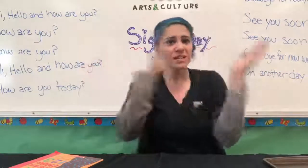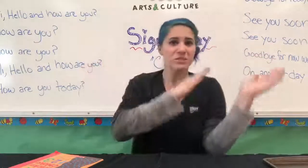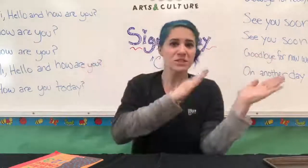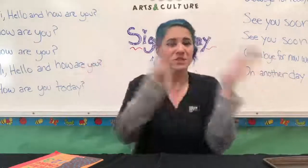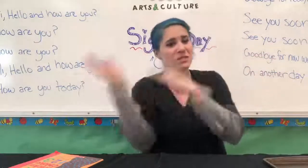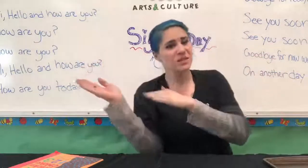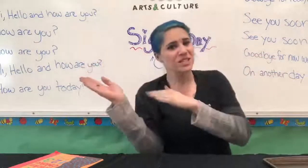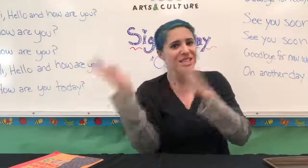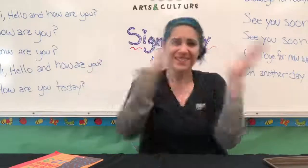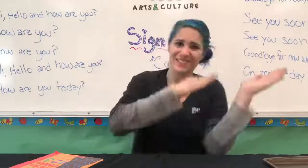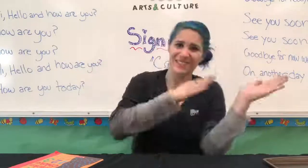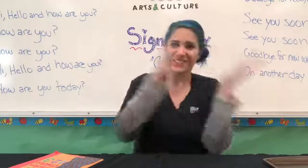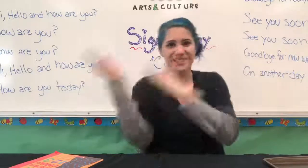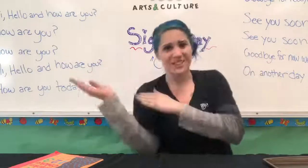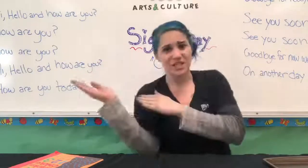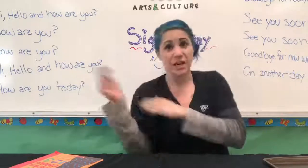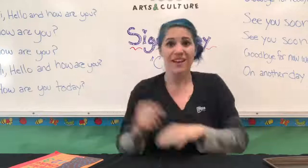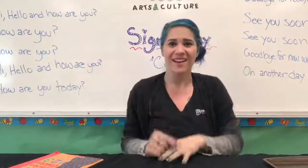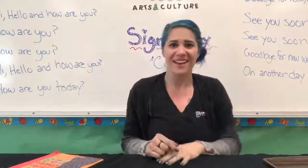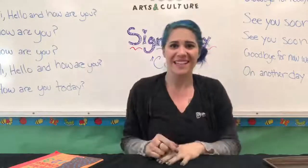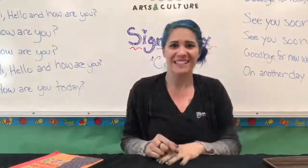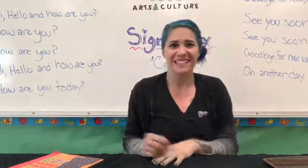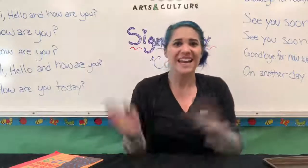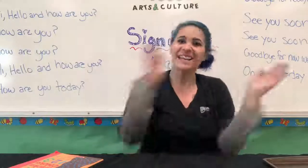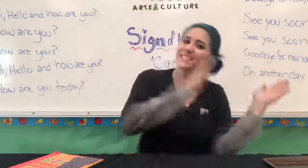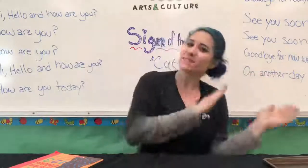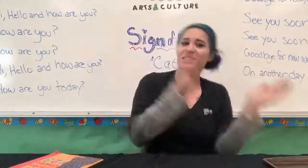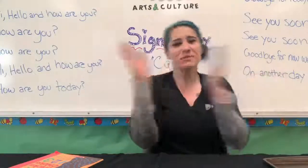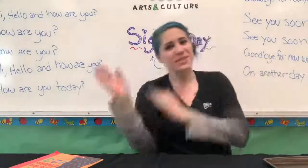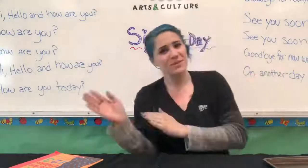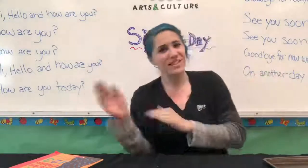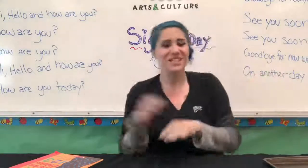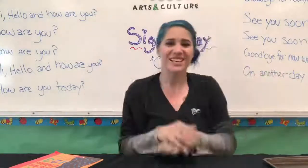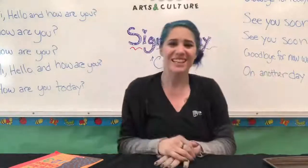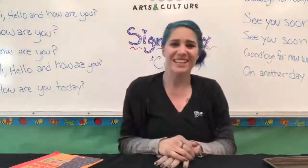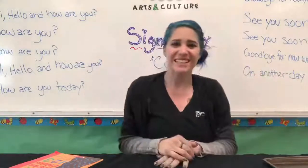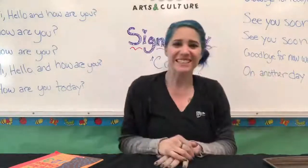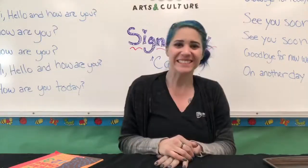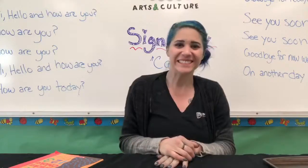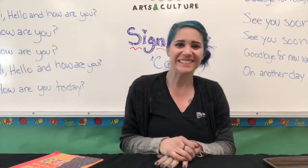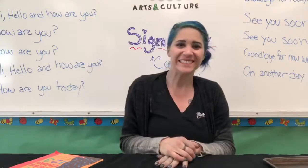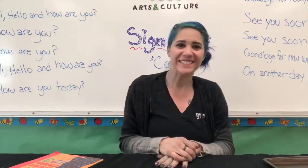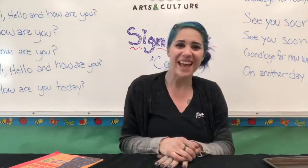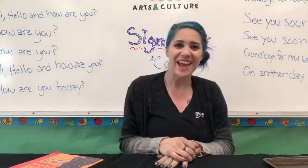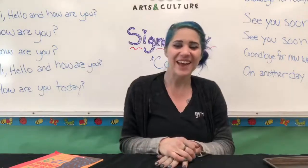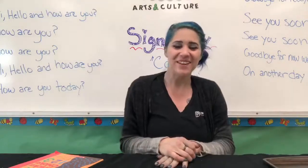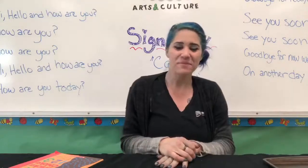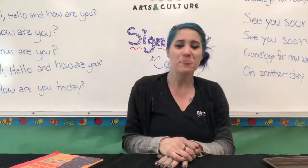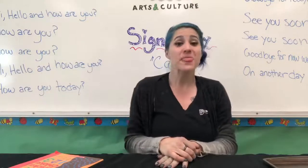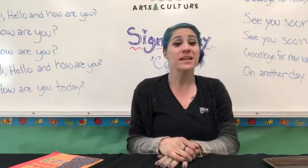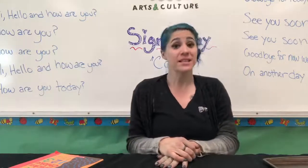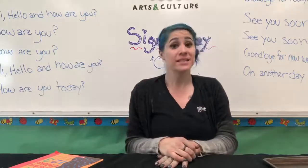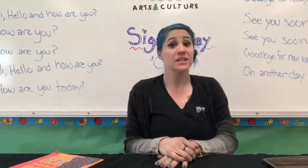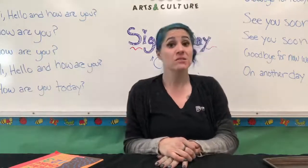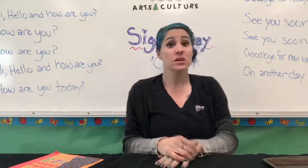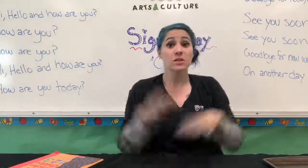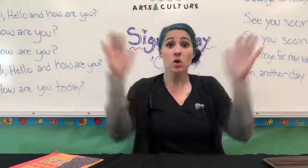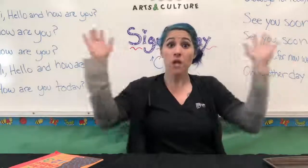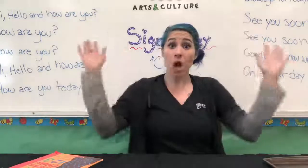Swish, swish, swish, swish, swish, swish. The wipers on the bus go swish, swish, swish. All through the town. The door on the bus goes open